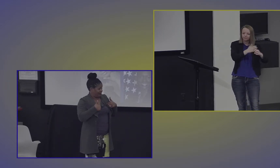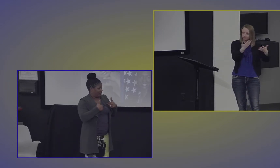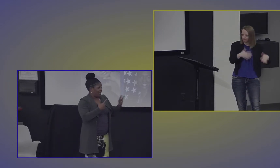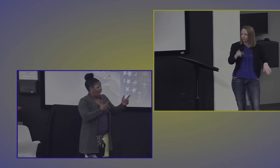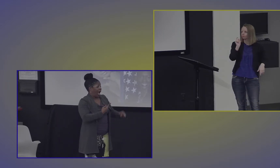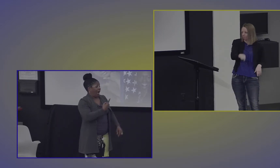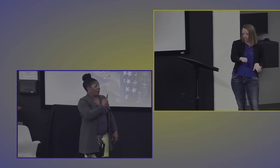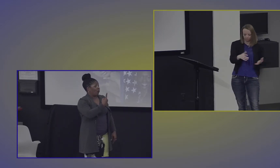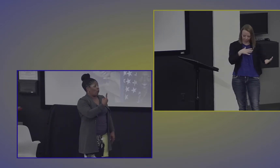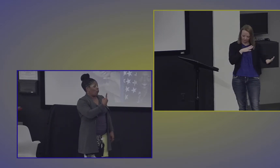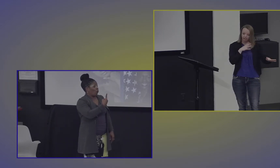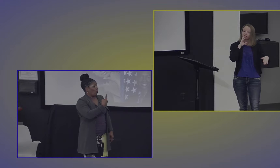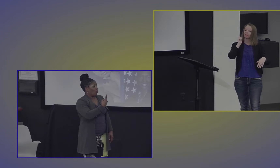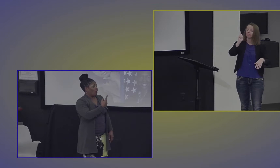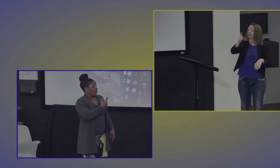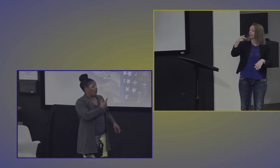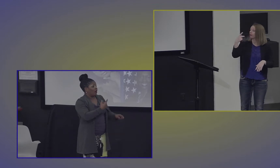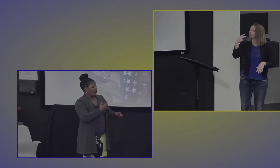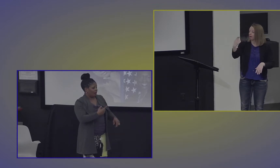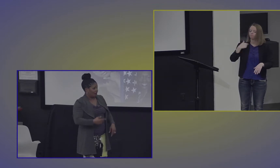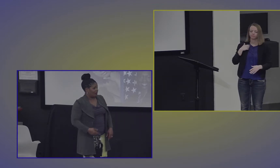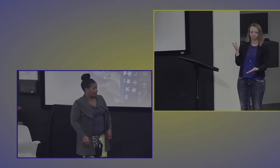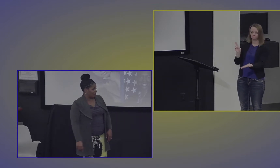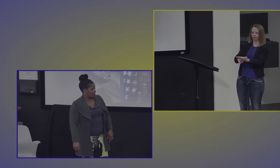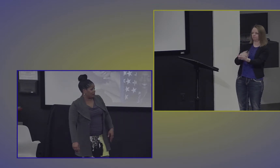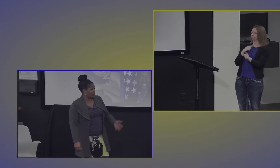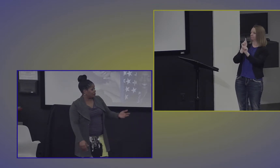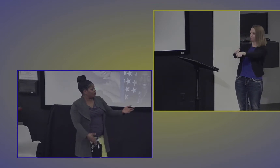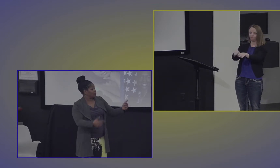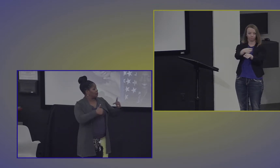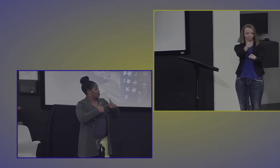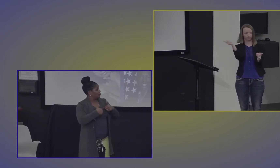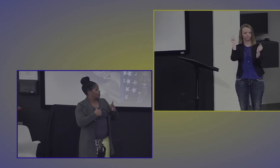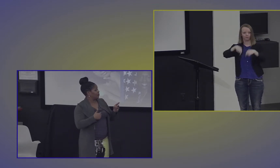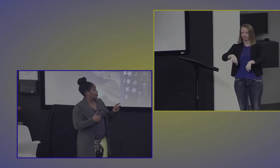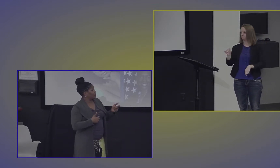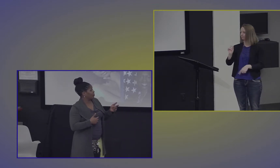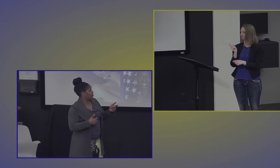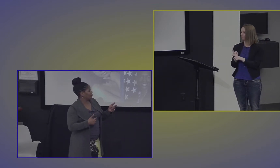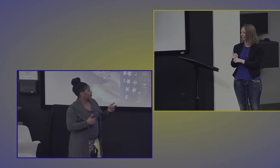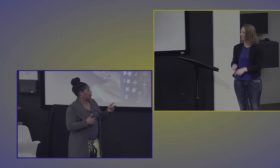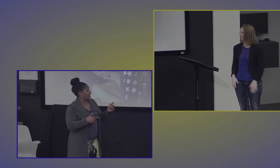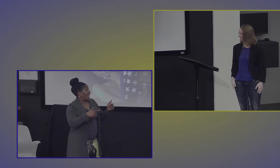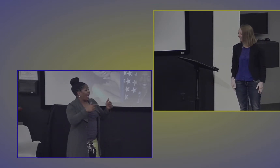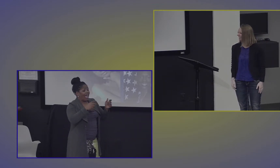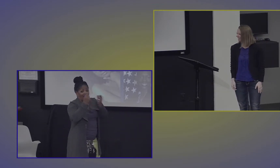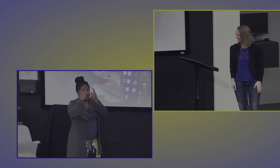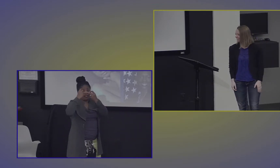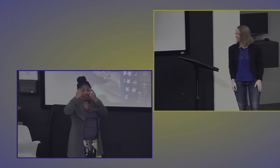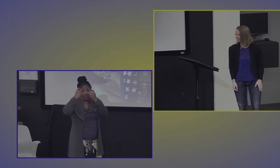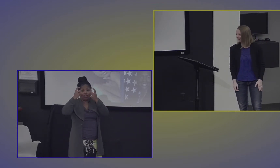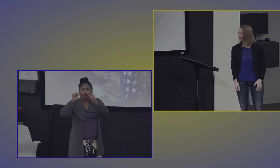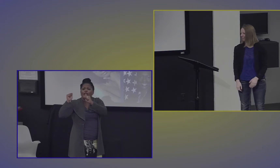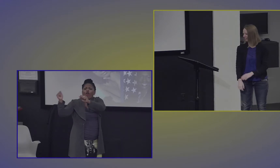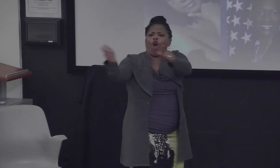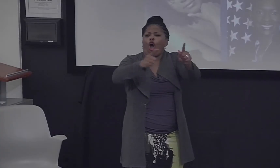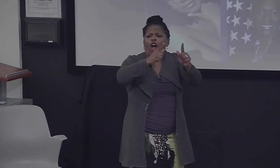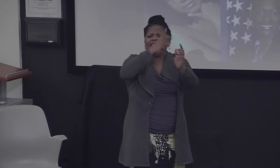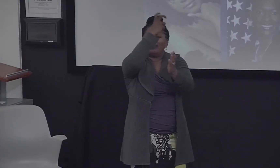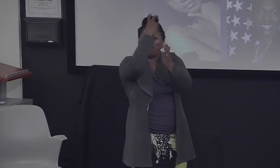I know that you have to finish your defense, but later, as when you get your doctorate, I hope that we will